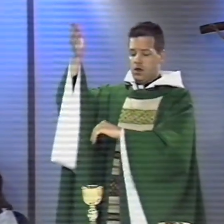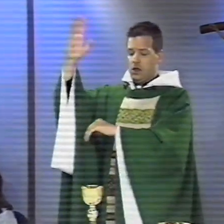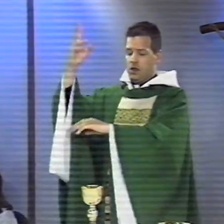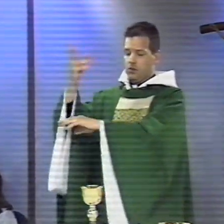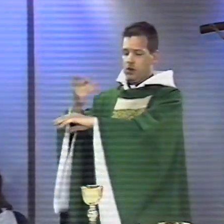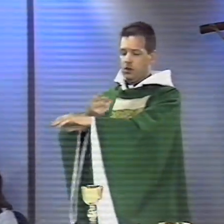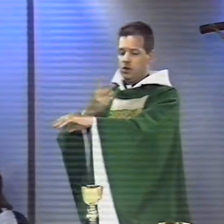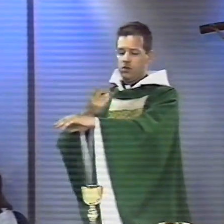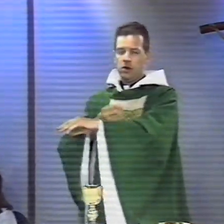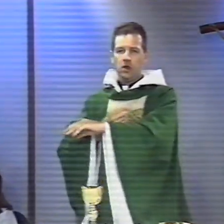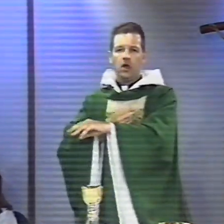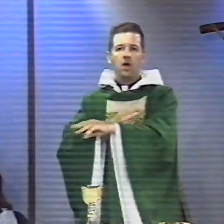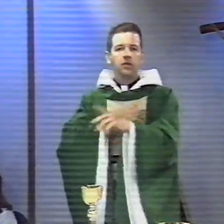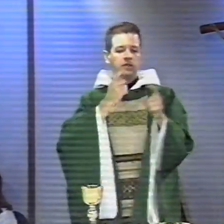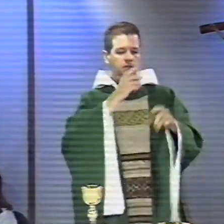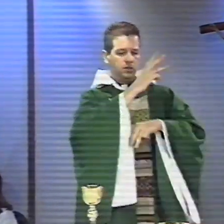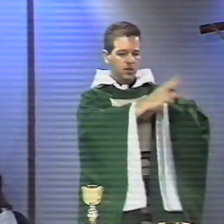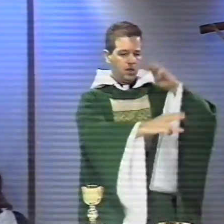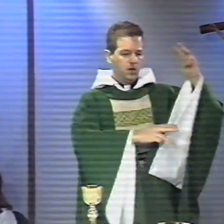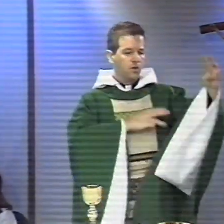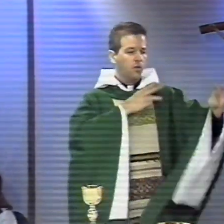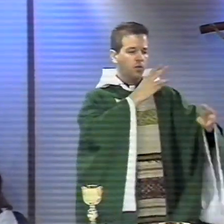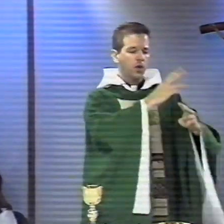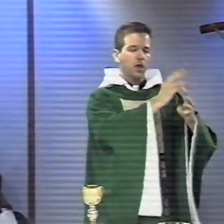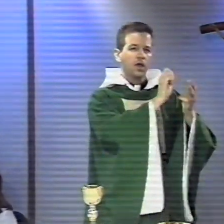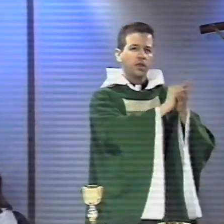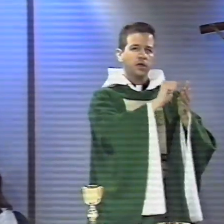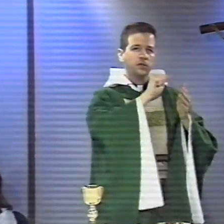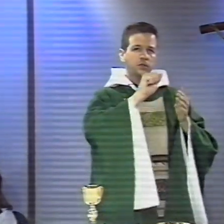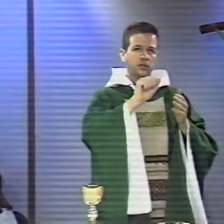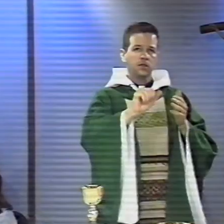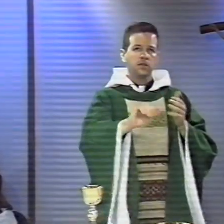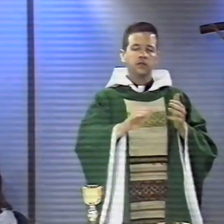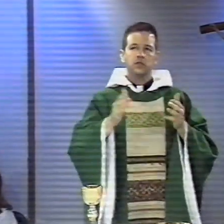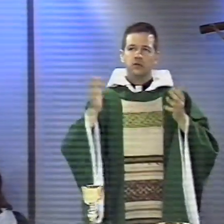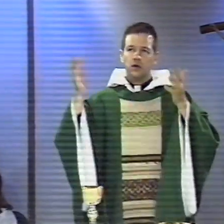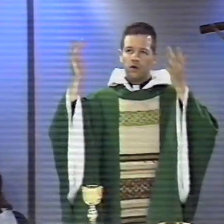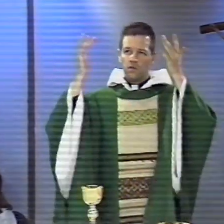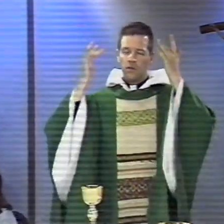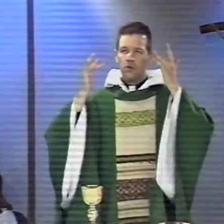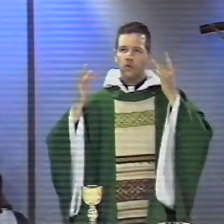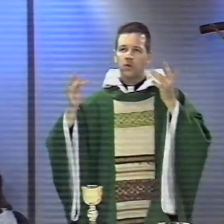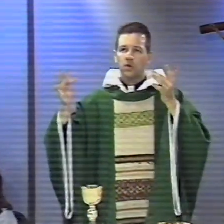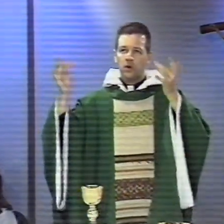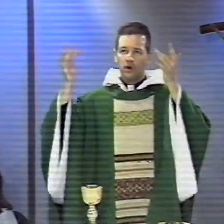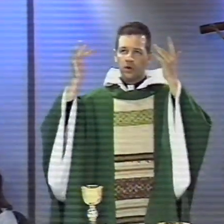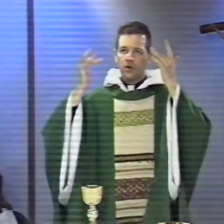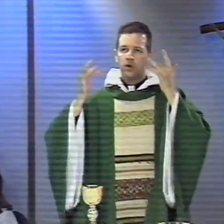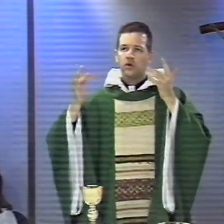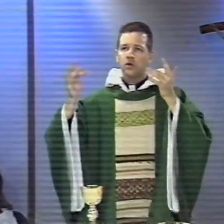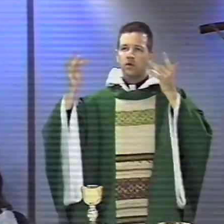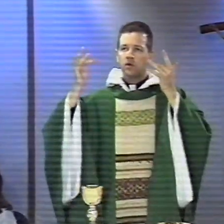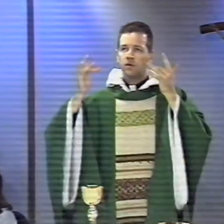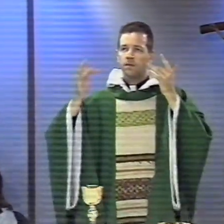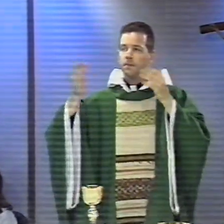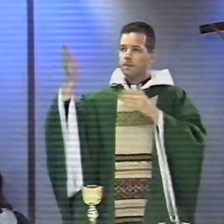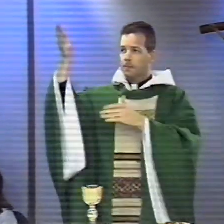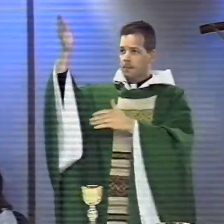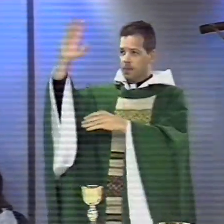Lamb of God, you take away the sins of the world. Have